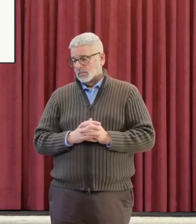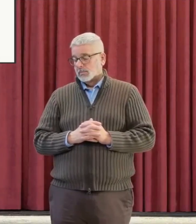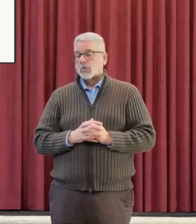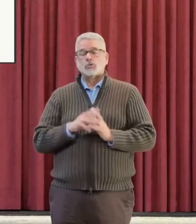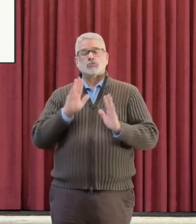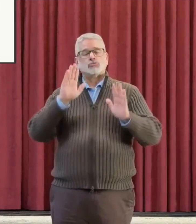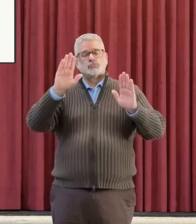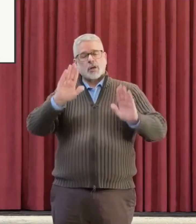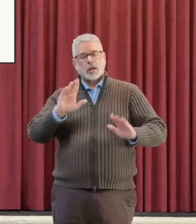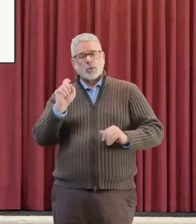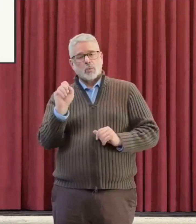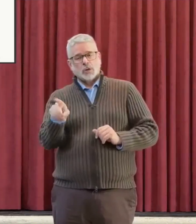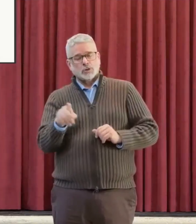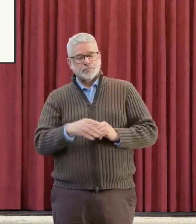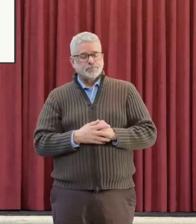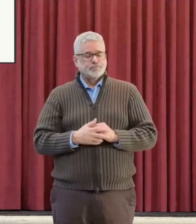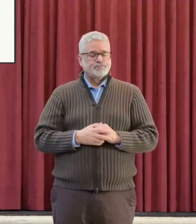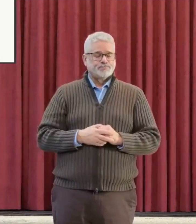Great question.